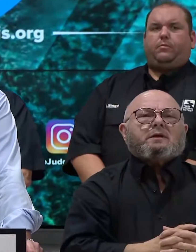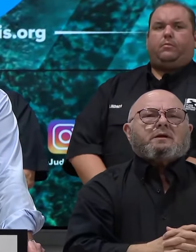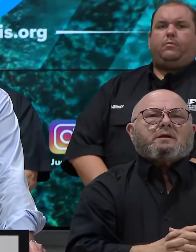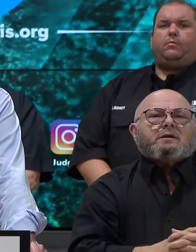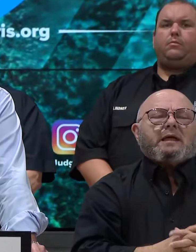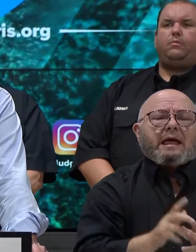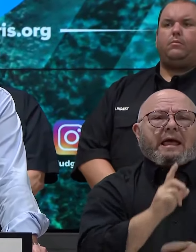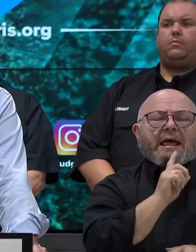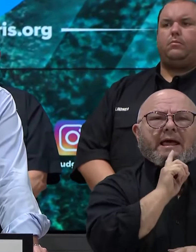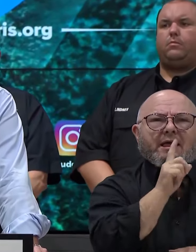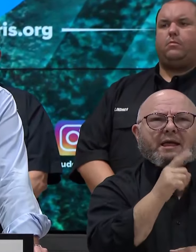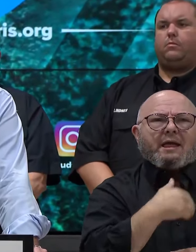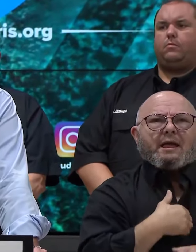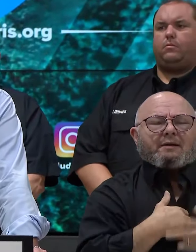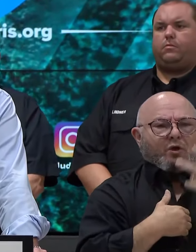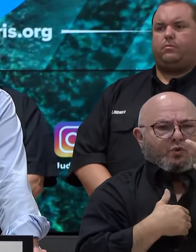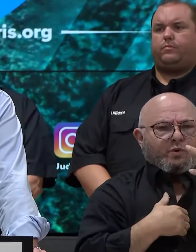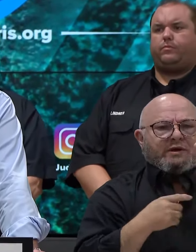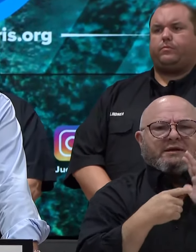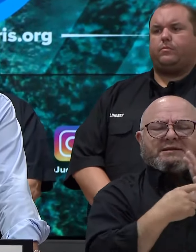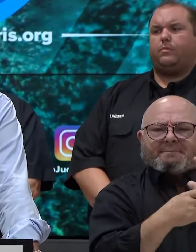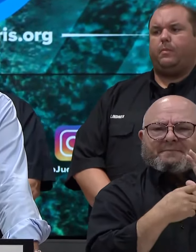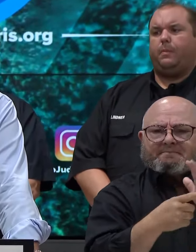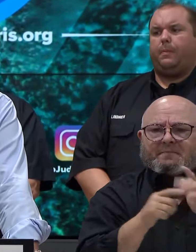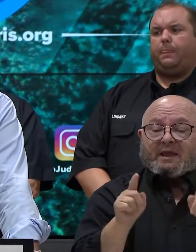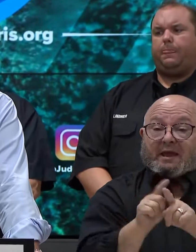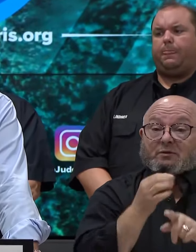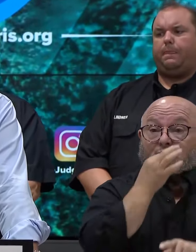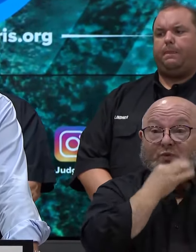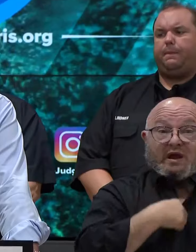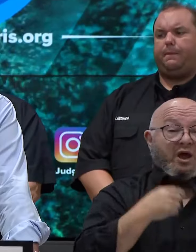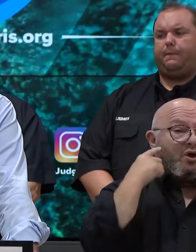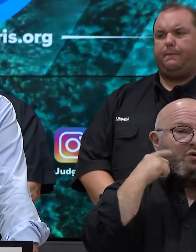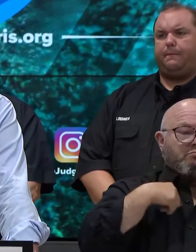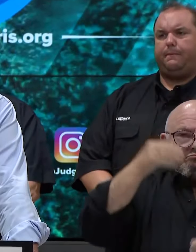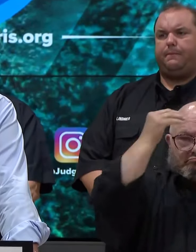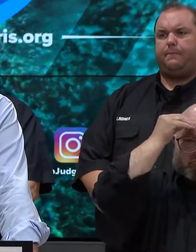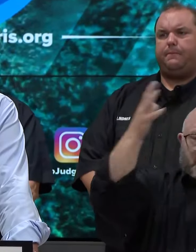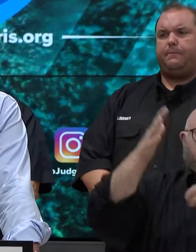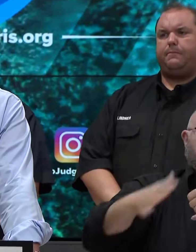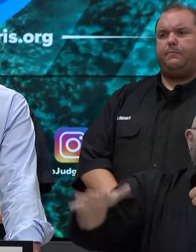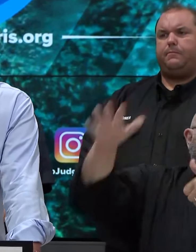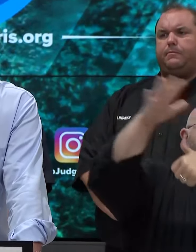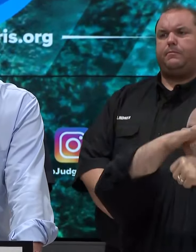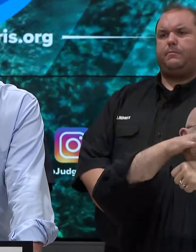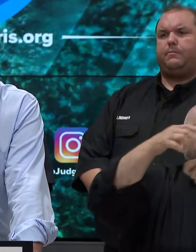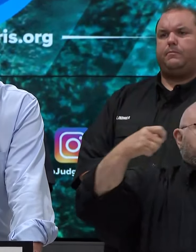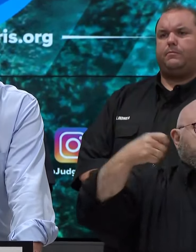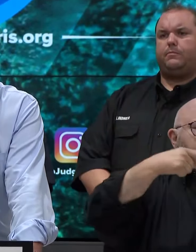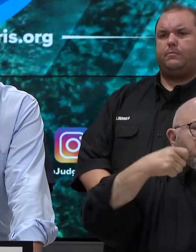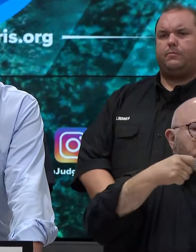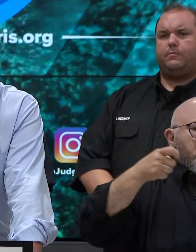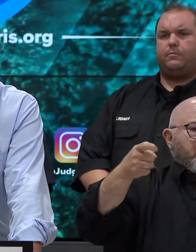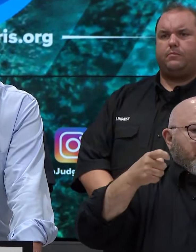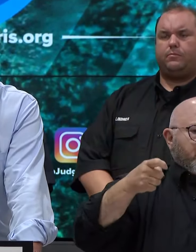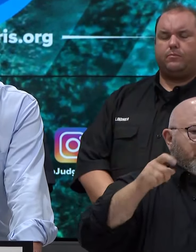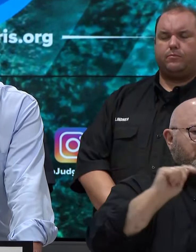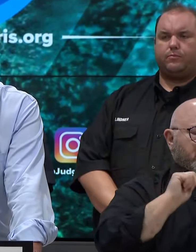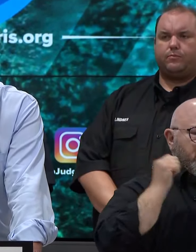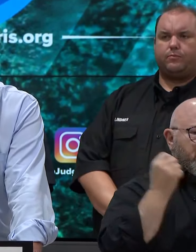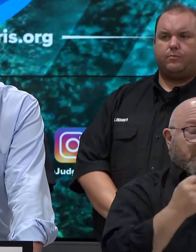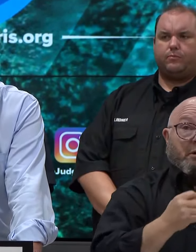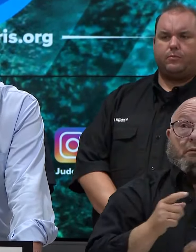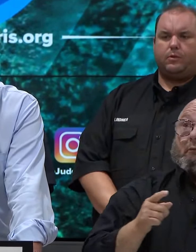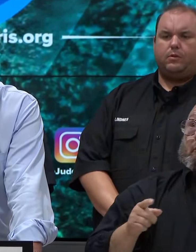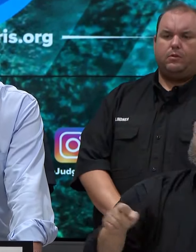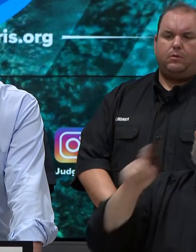And actually, we have three examples of that. And as soon as I heard about it, I notified our senior electric management team, and they